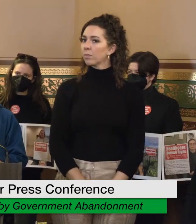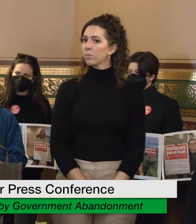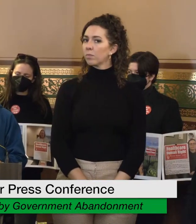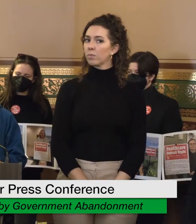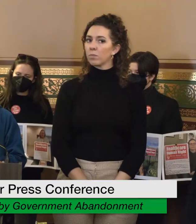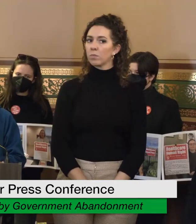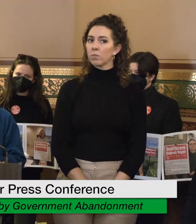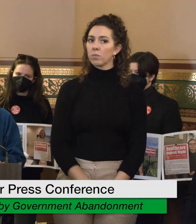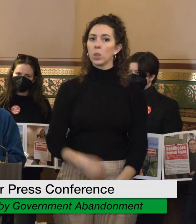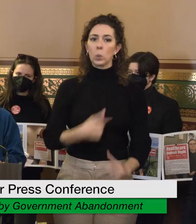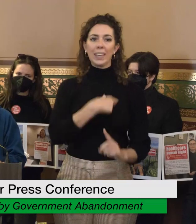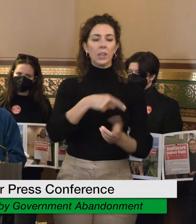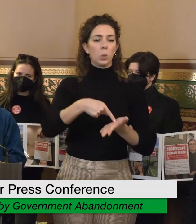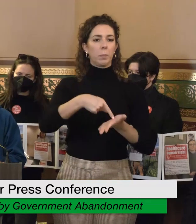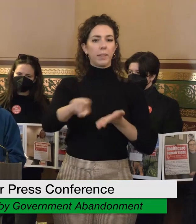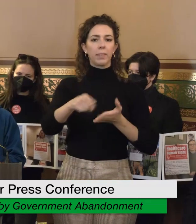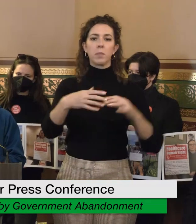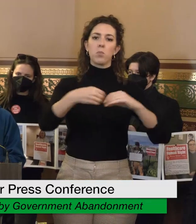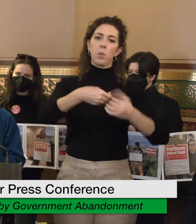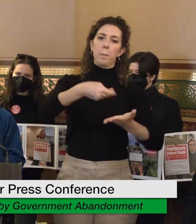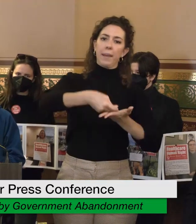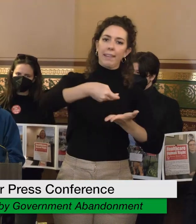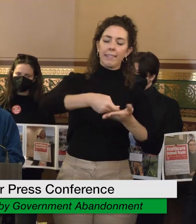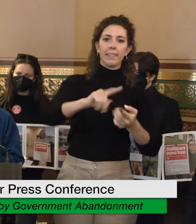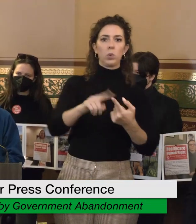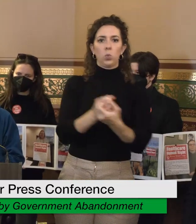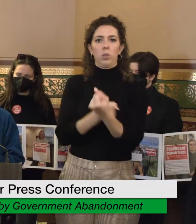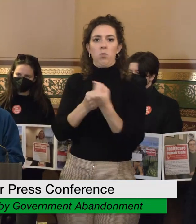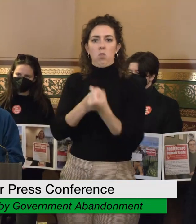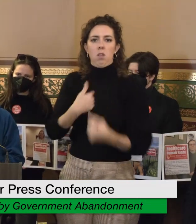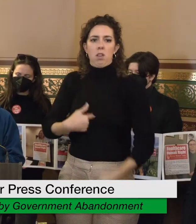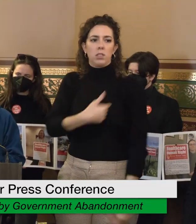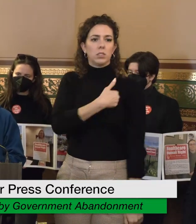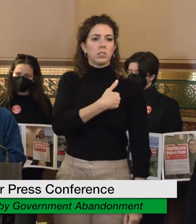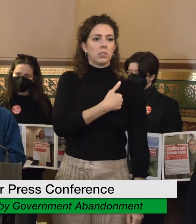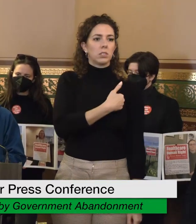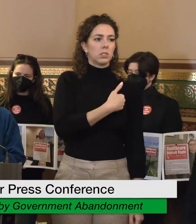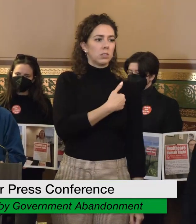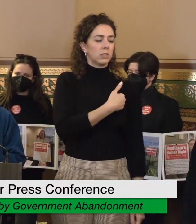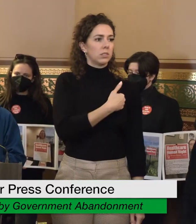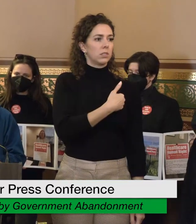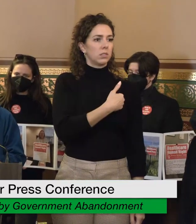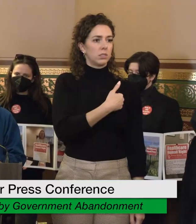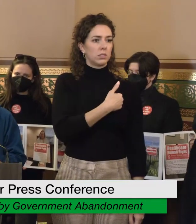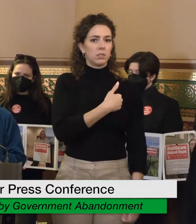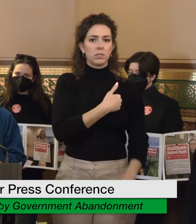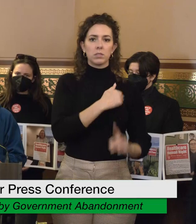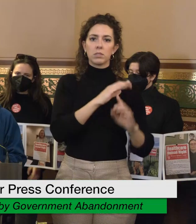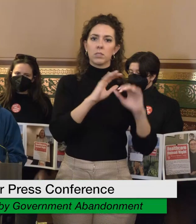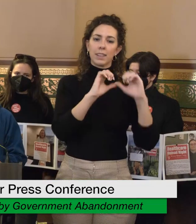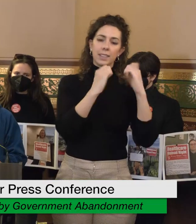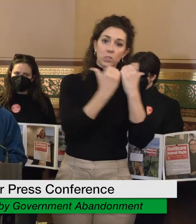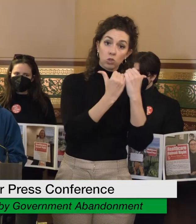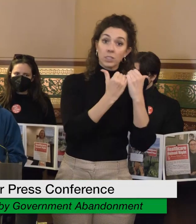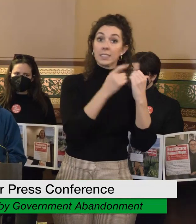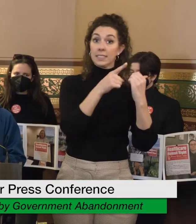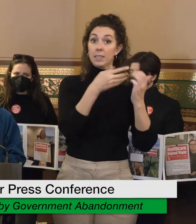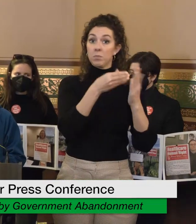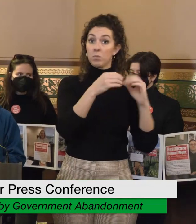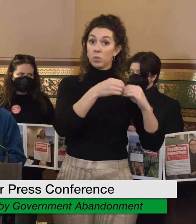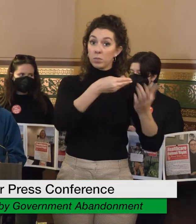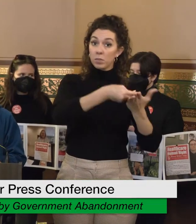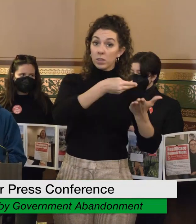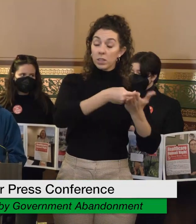we need to pay them more money to order to support us for agency and also what